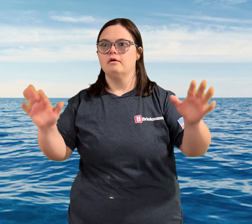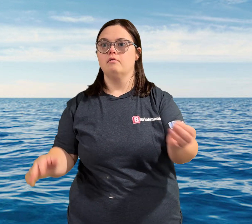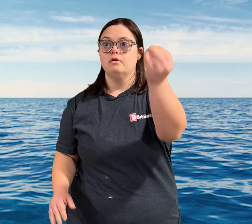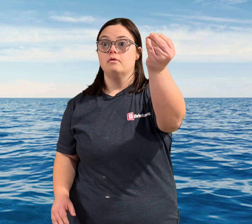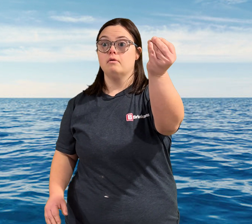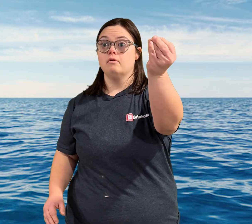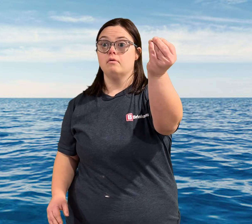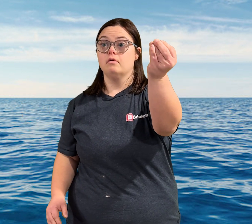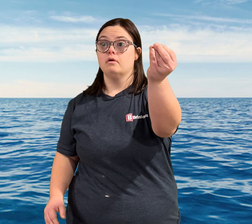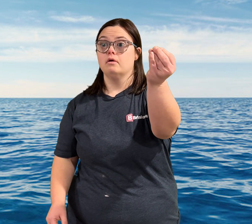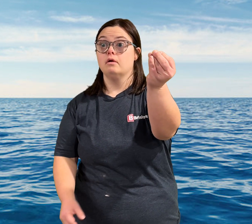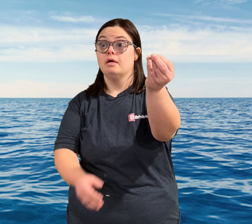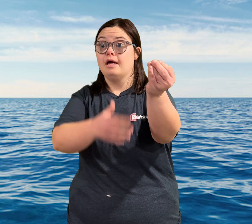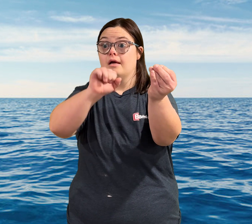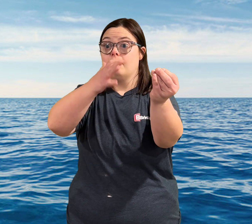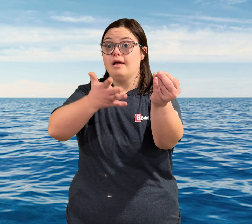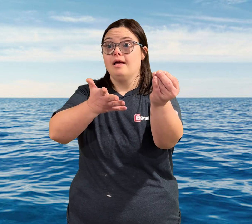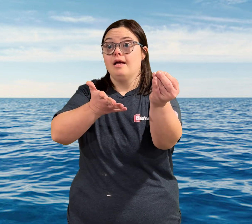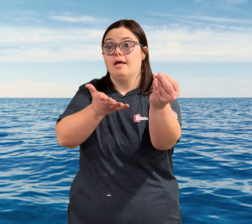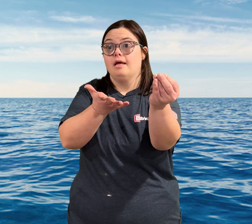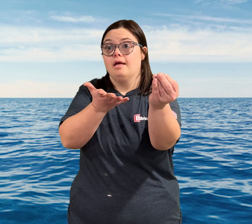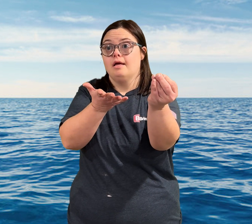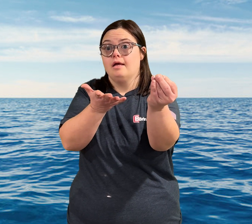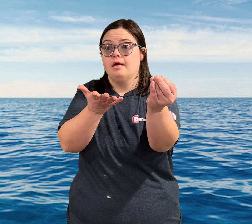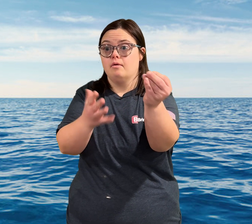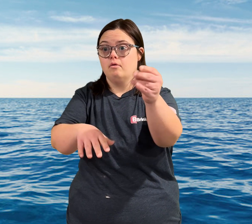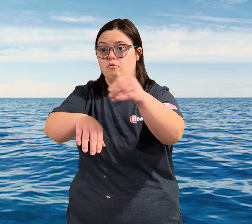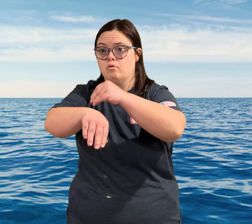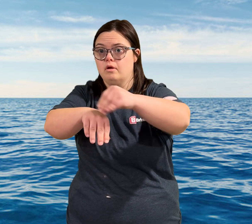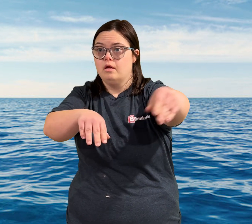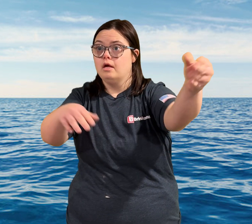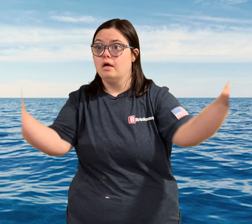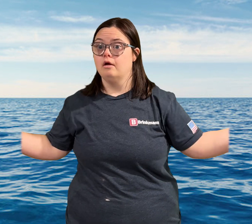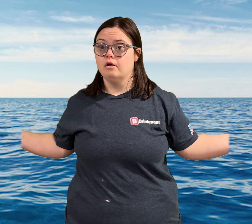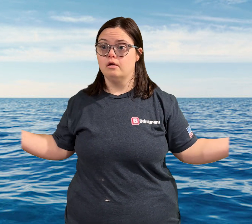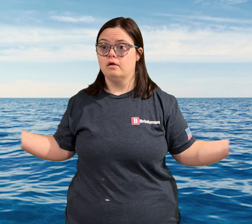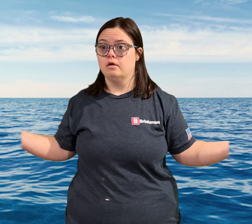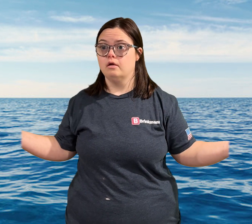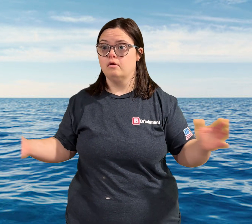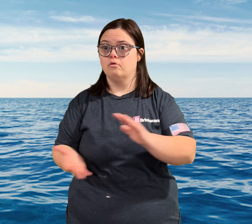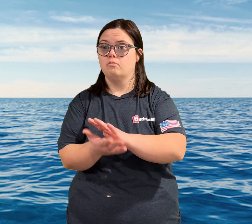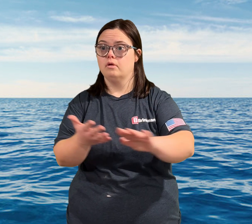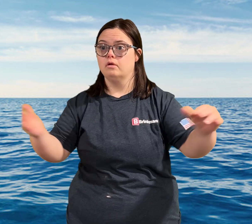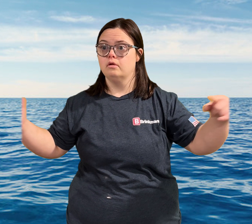box? Got 20. And who cares? No big